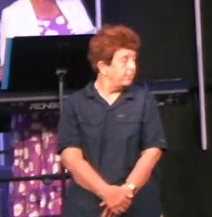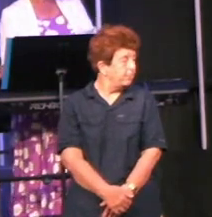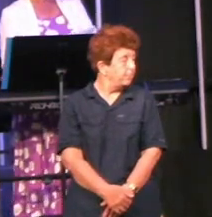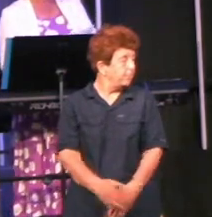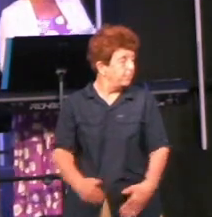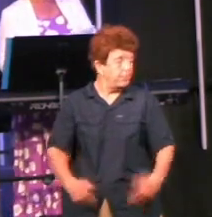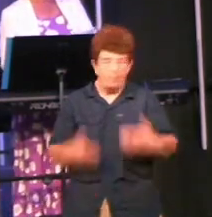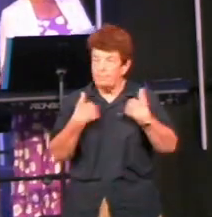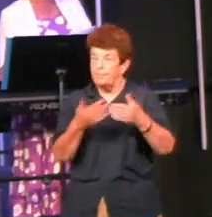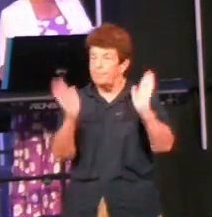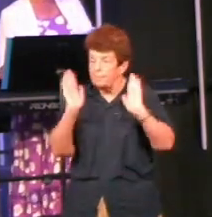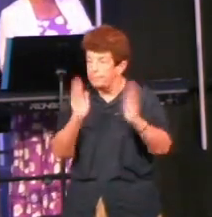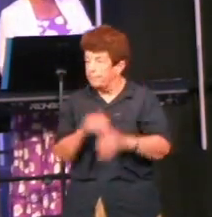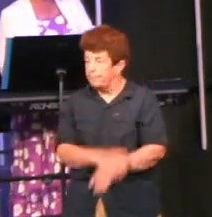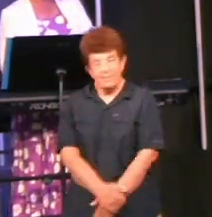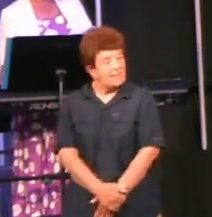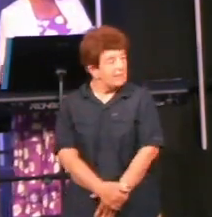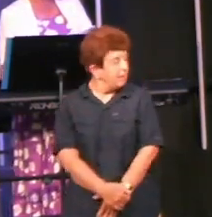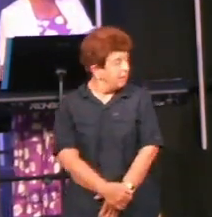Good morning, church.